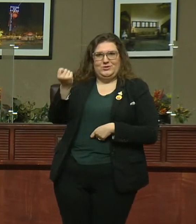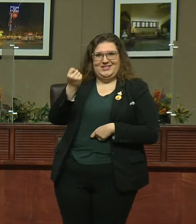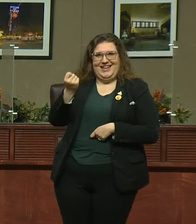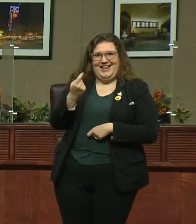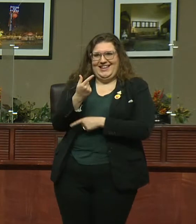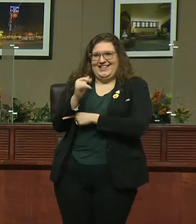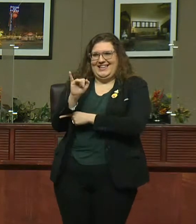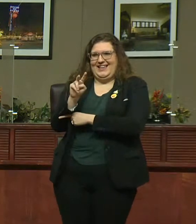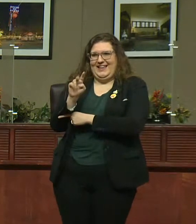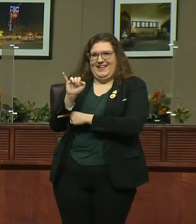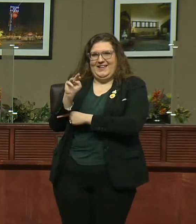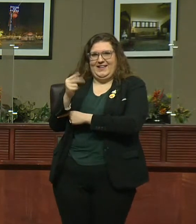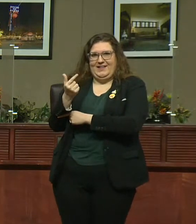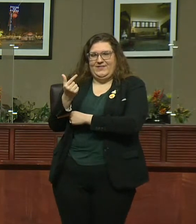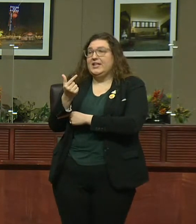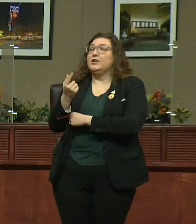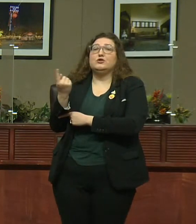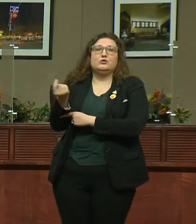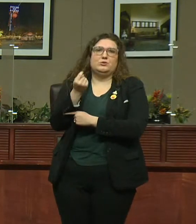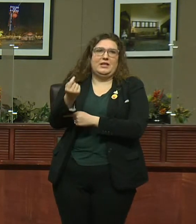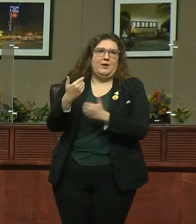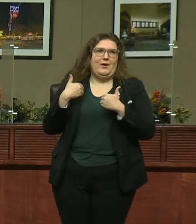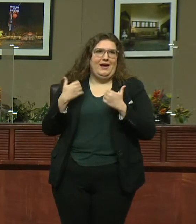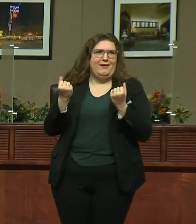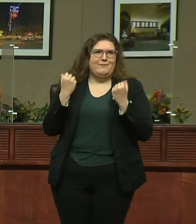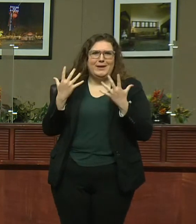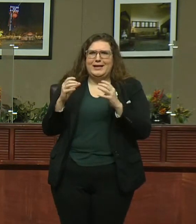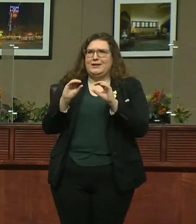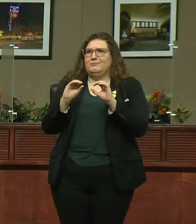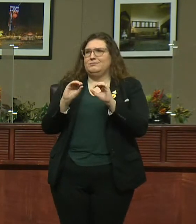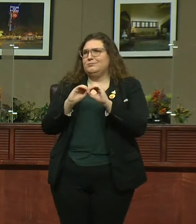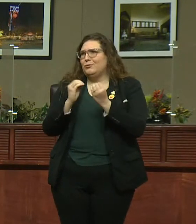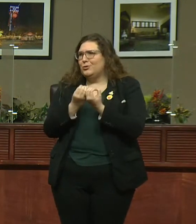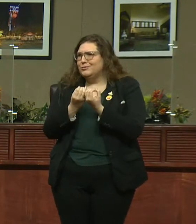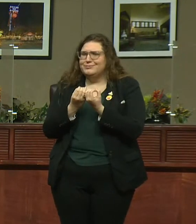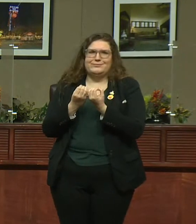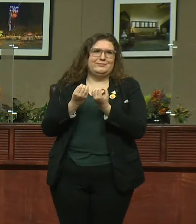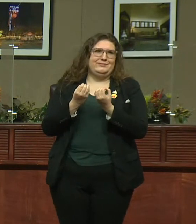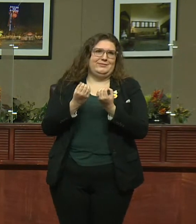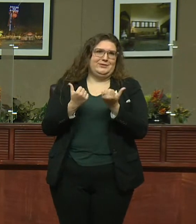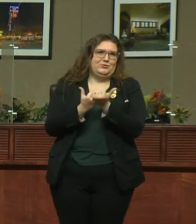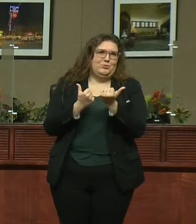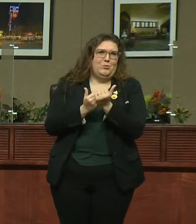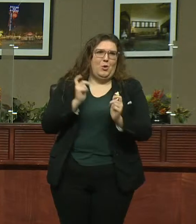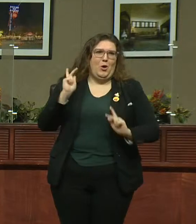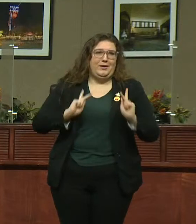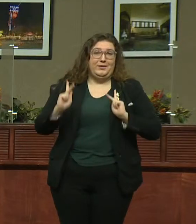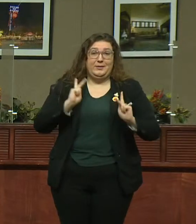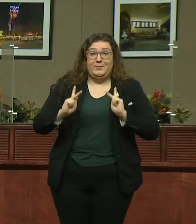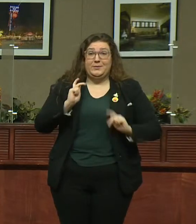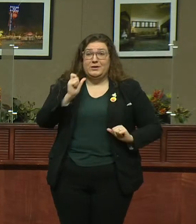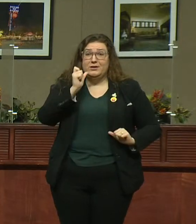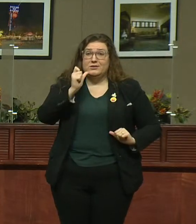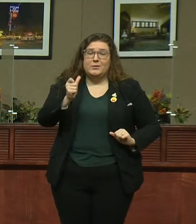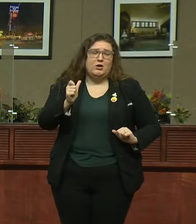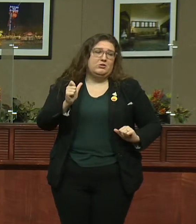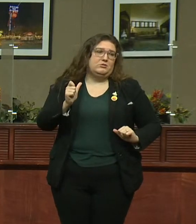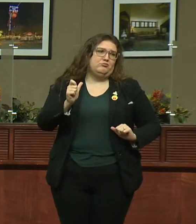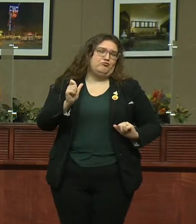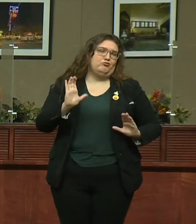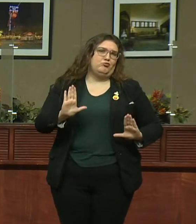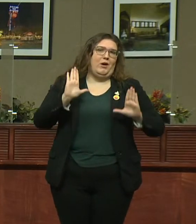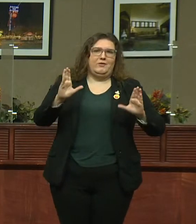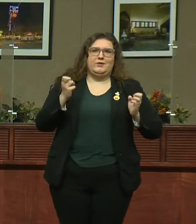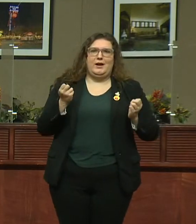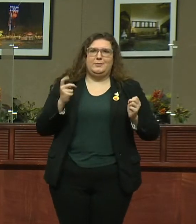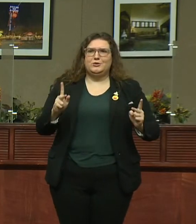many countless organizations that have been providing assistance to those in need during this pandemic. And tomorrow is a great opportunity to